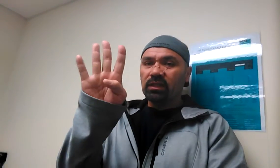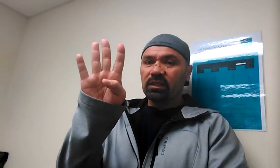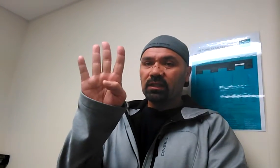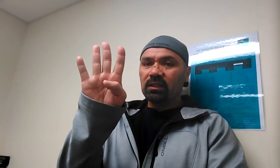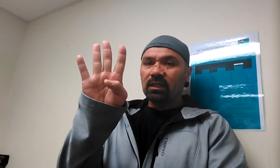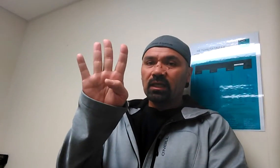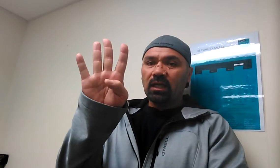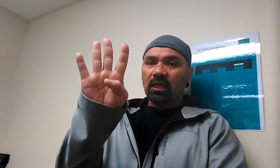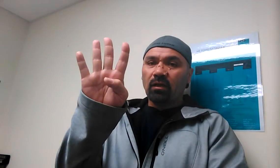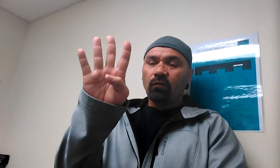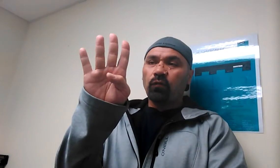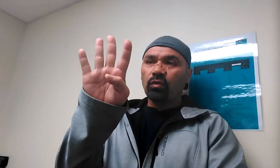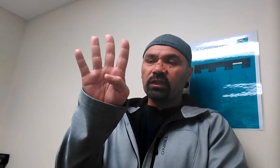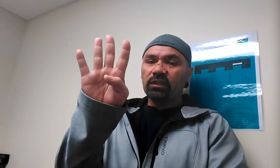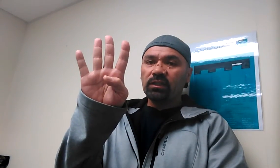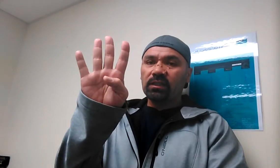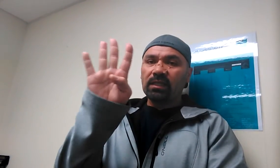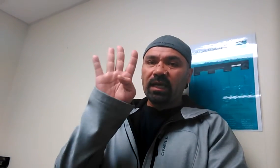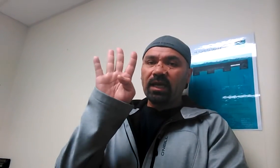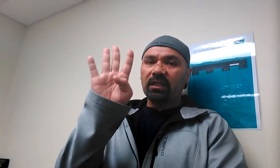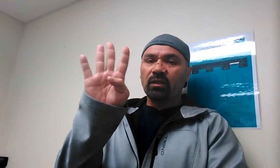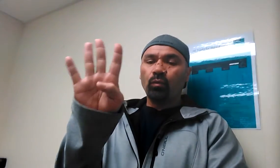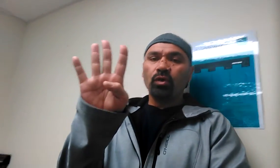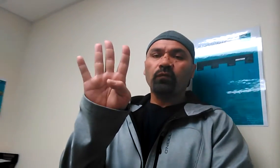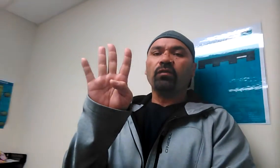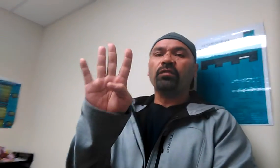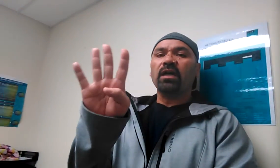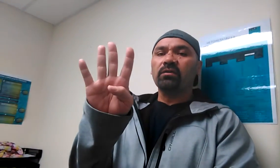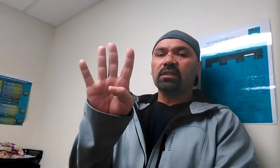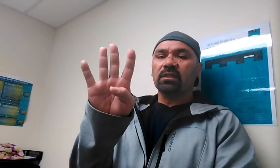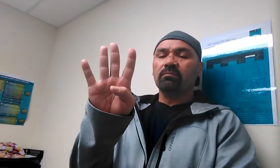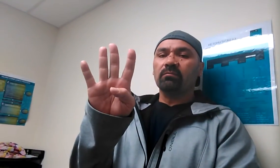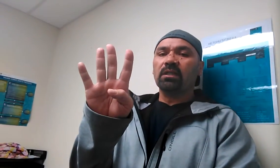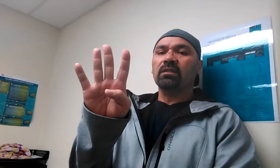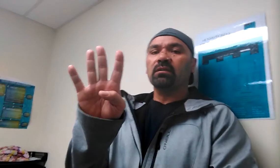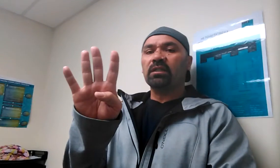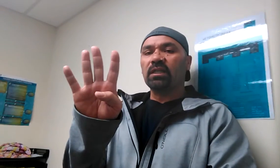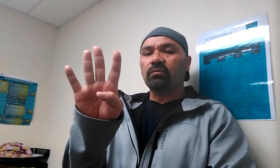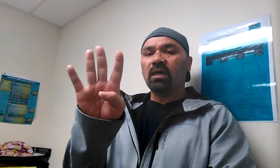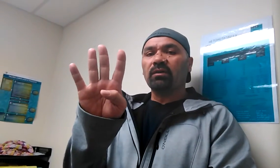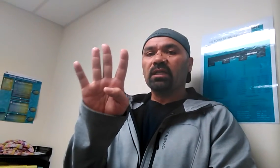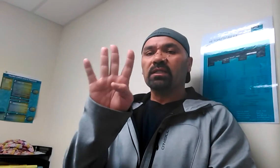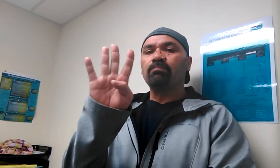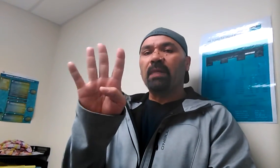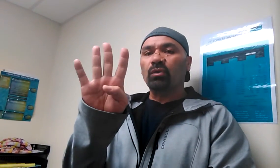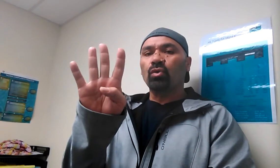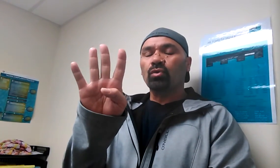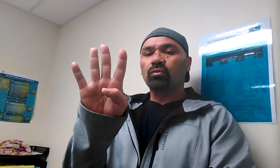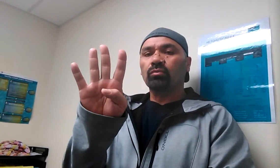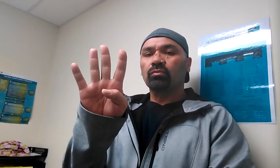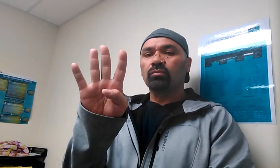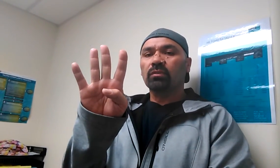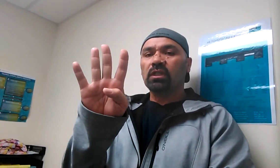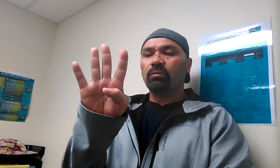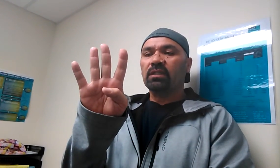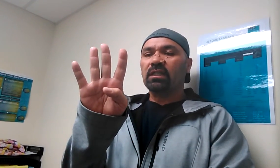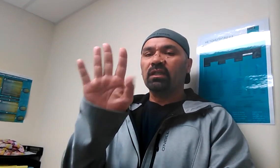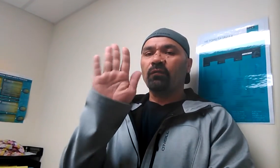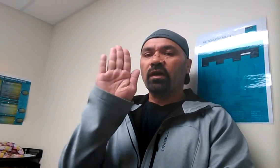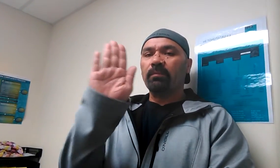this. 4 digits, and the word for 1,000 in Te Reo Māori is mano. So we're signifying